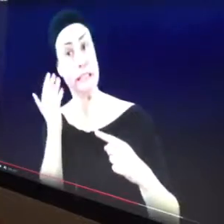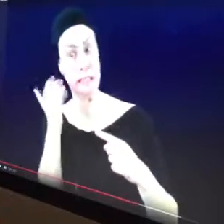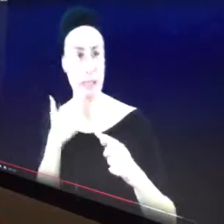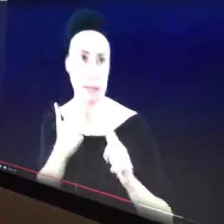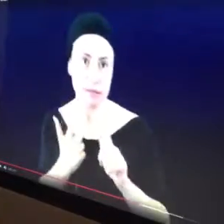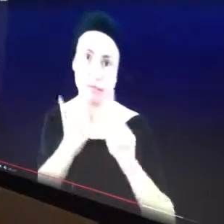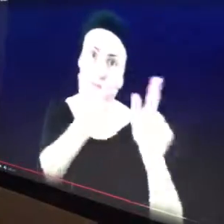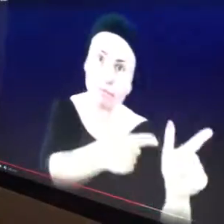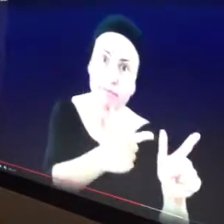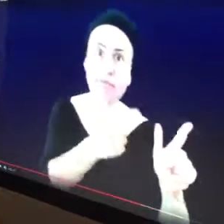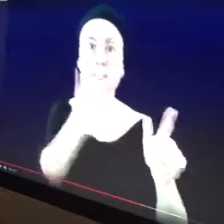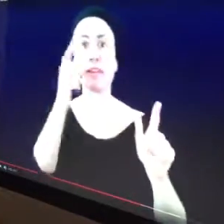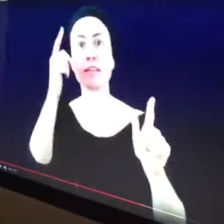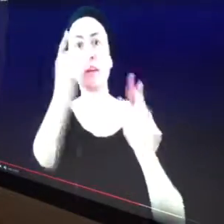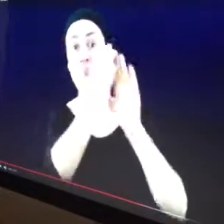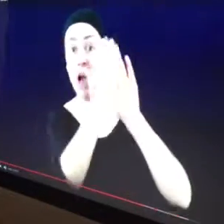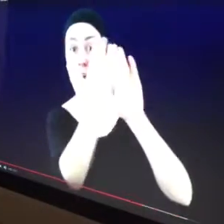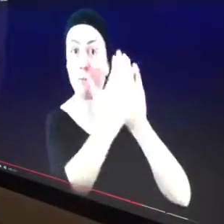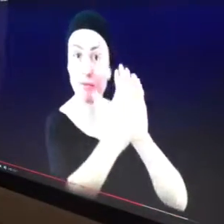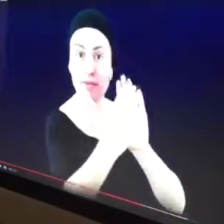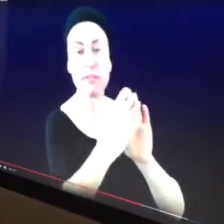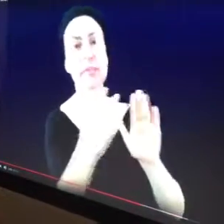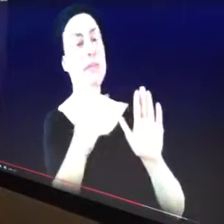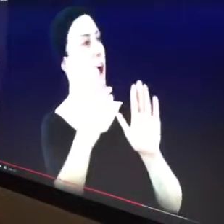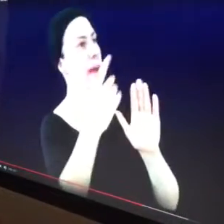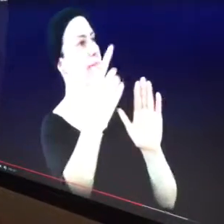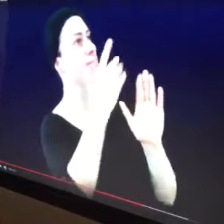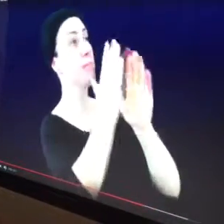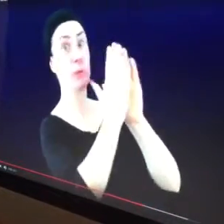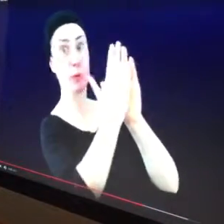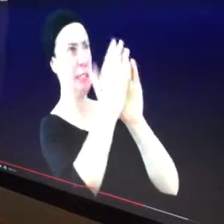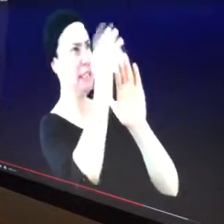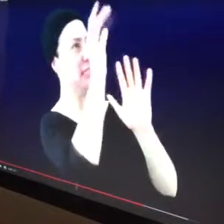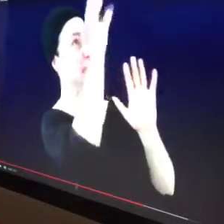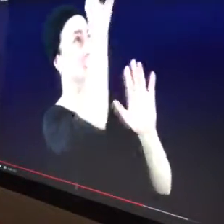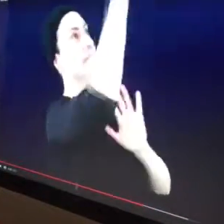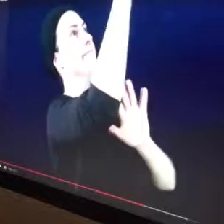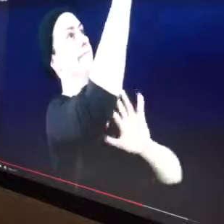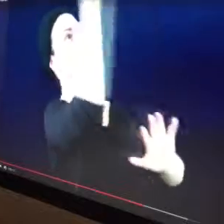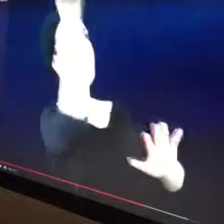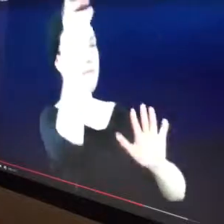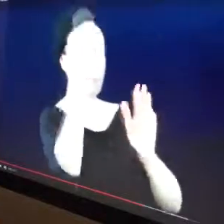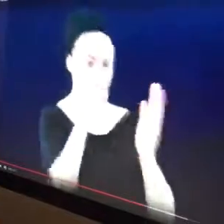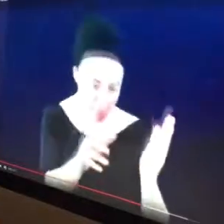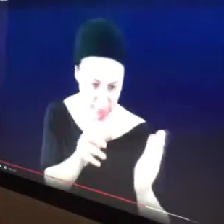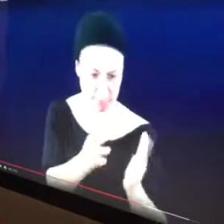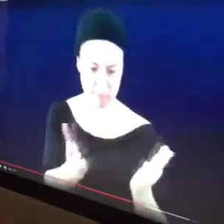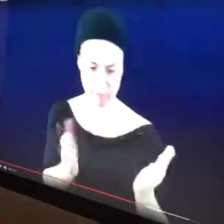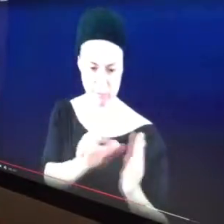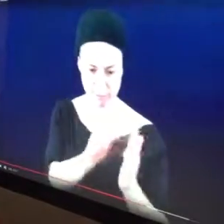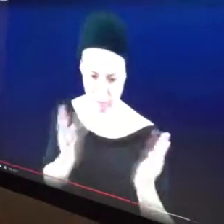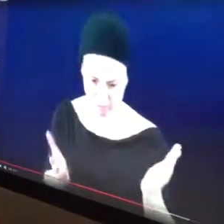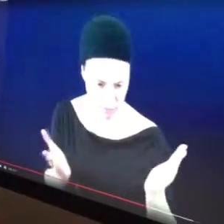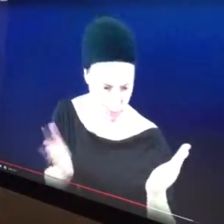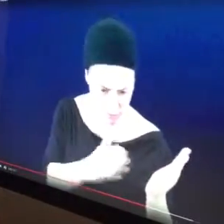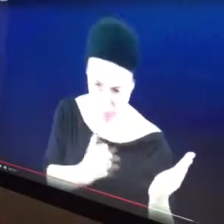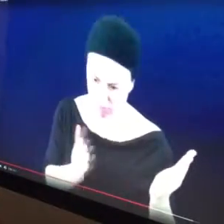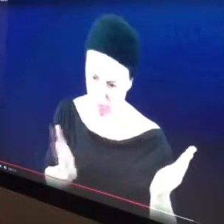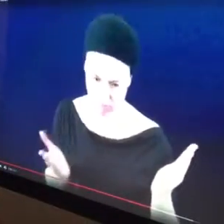A person signing could say, for example, I've been to visit a bookshop, and they indicate they reach up onto a shelf, take down a